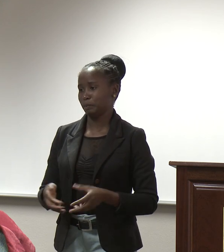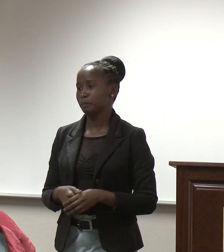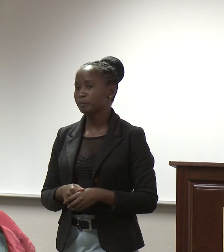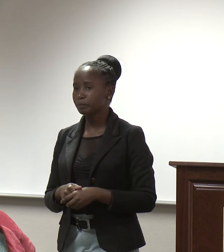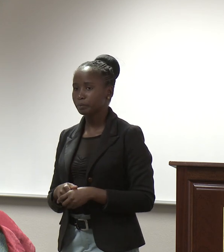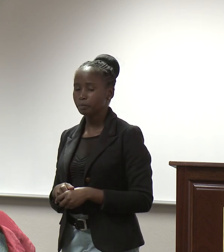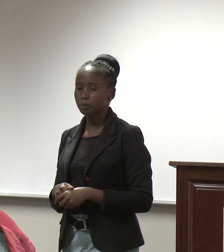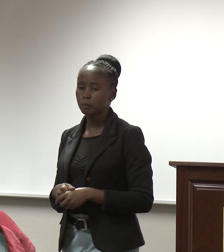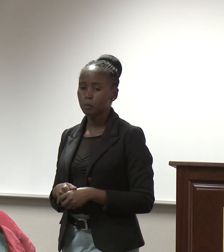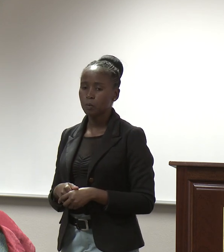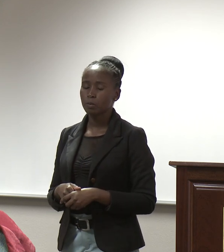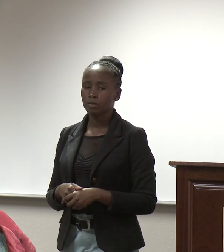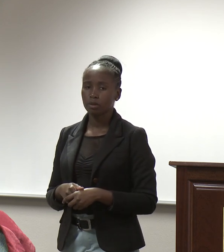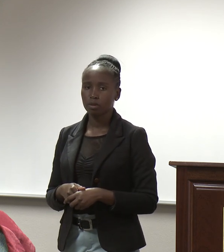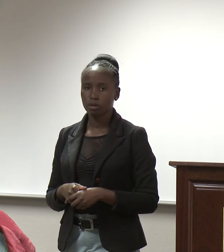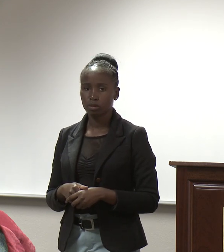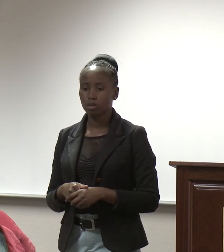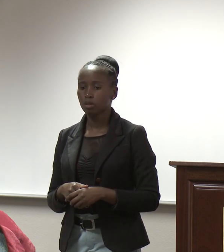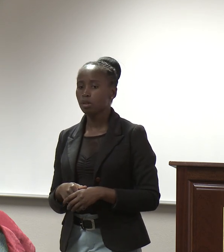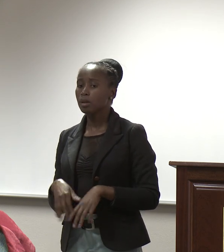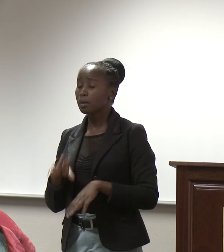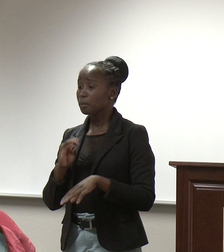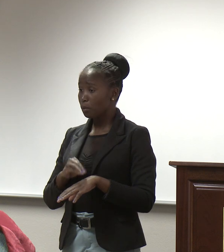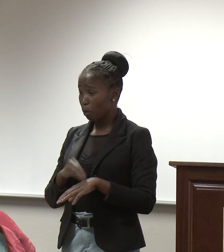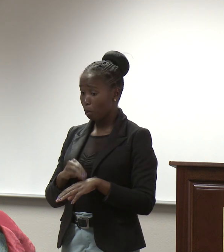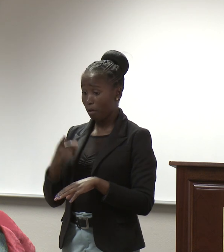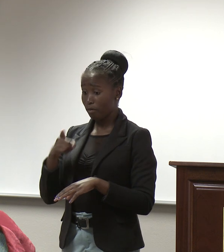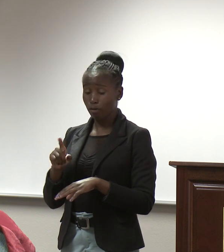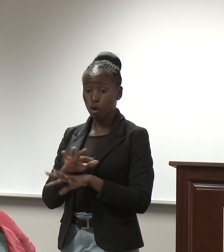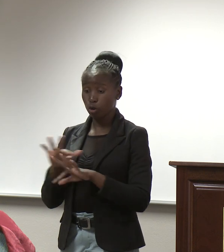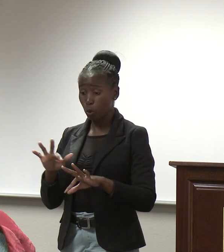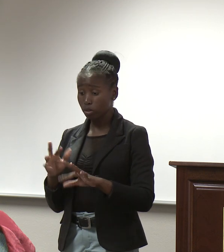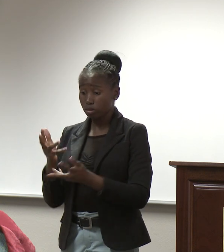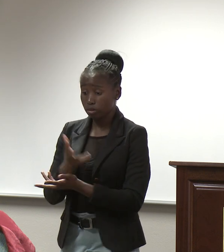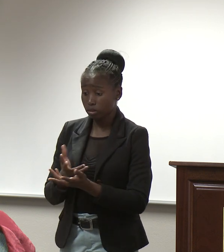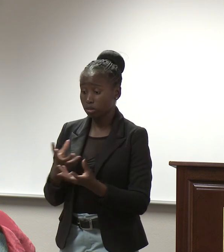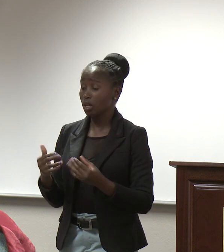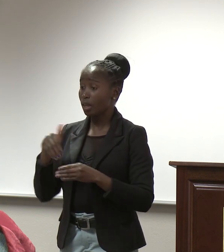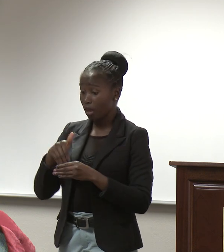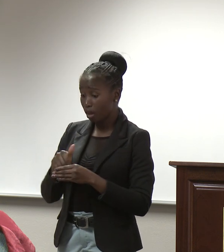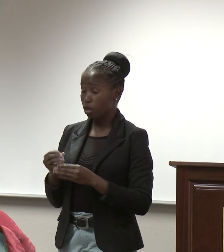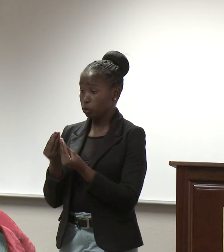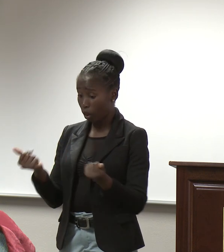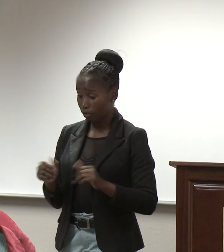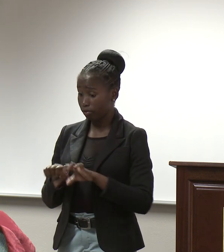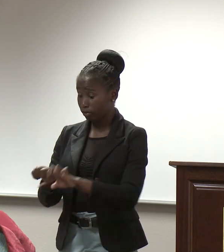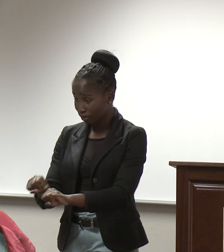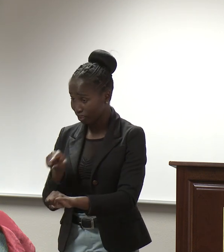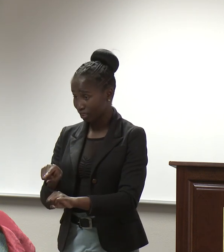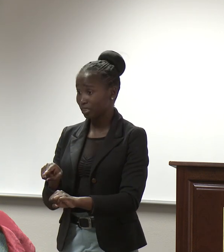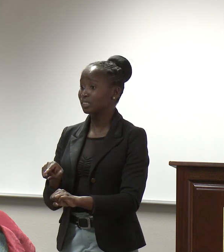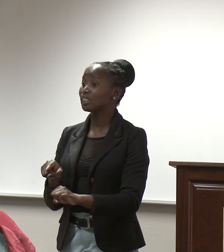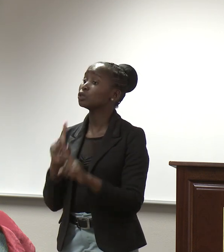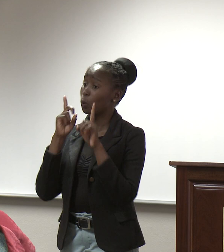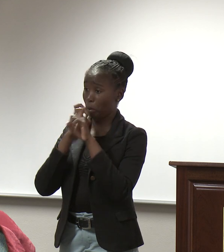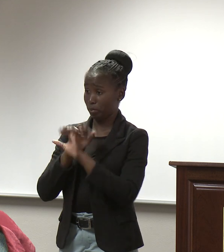is so complex that in order to engage with decolonization, we have to see that even the crisis